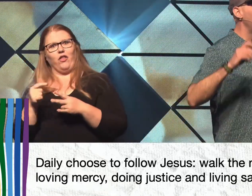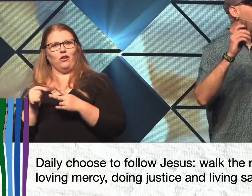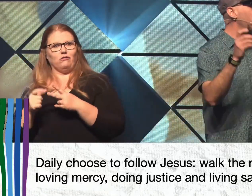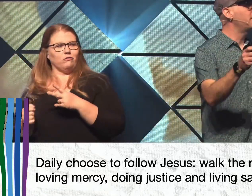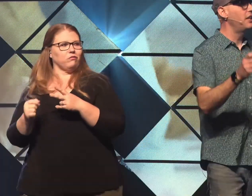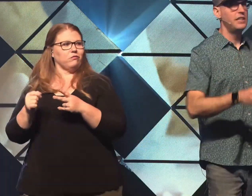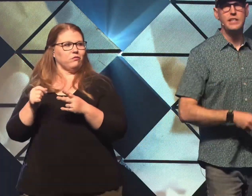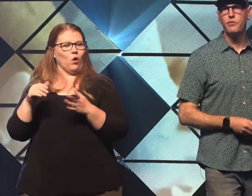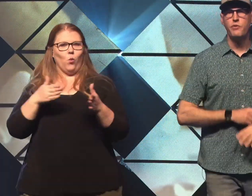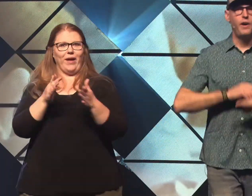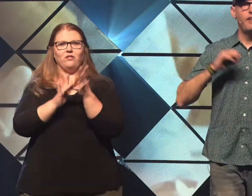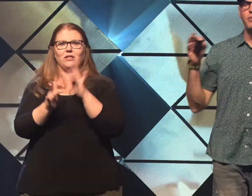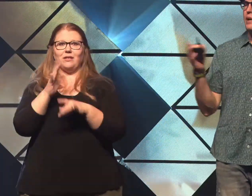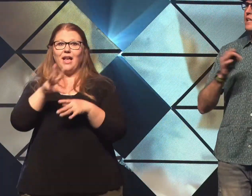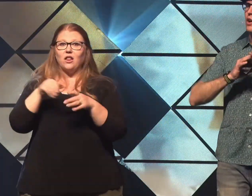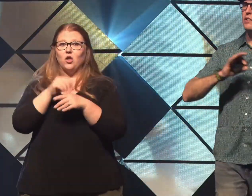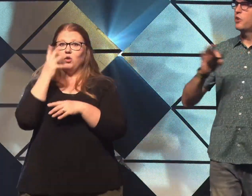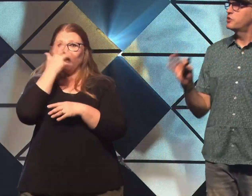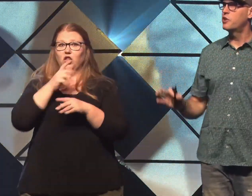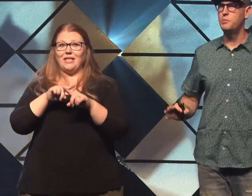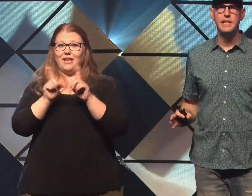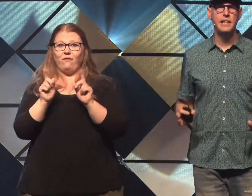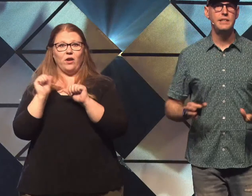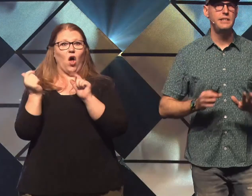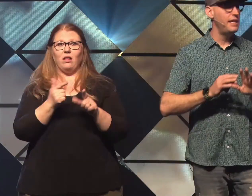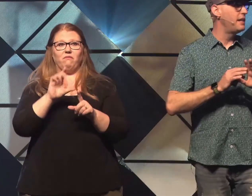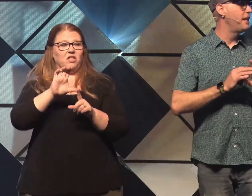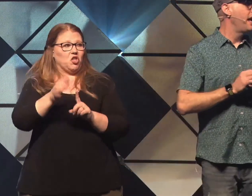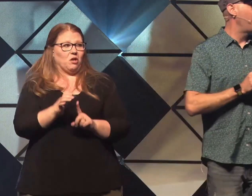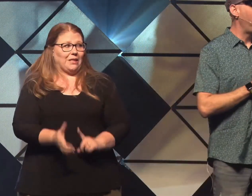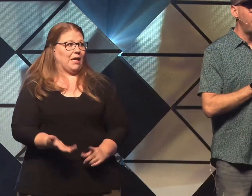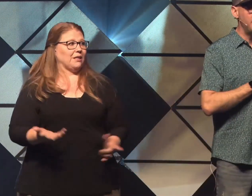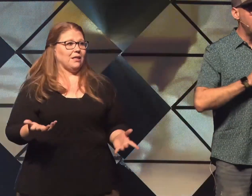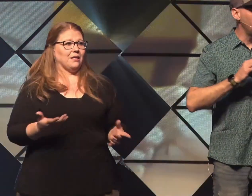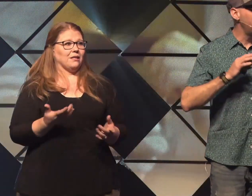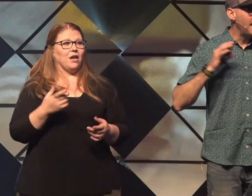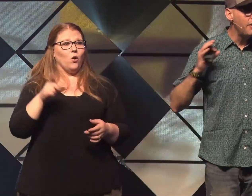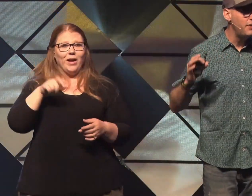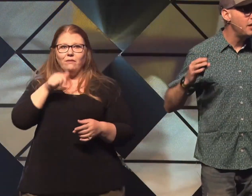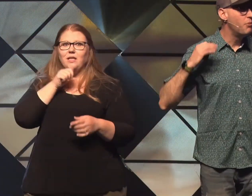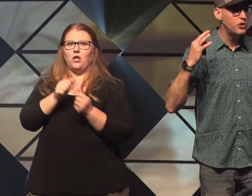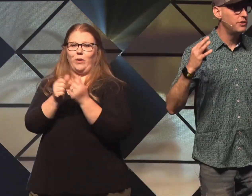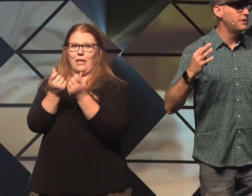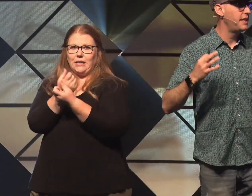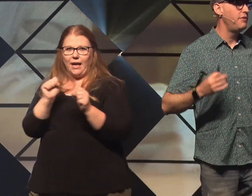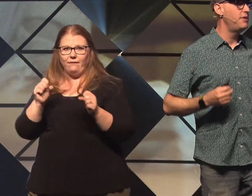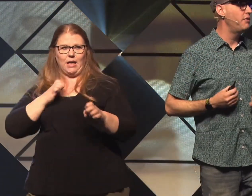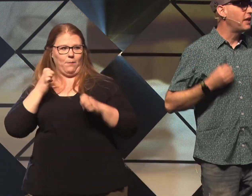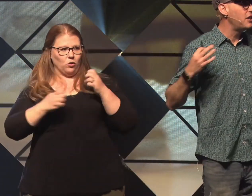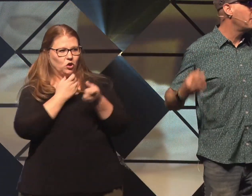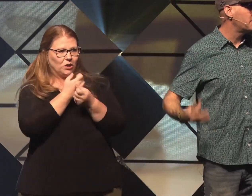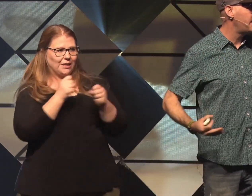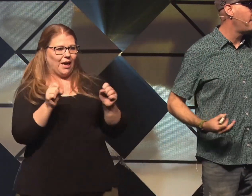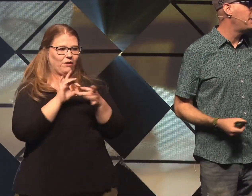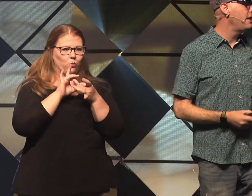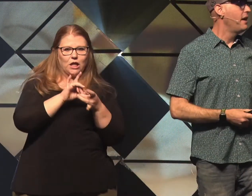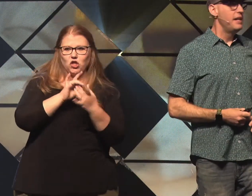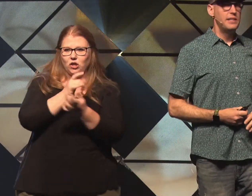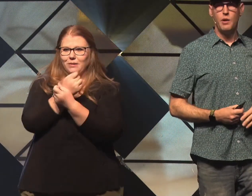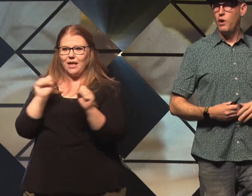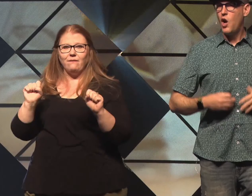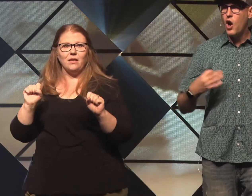thing. Inclusion is going to look different for everybody in all of our circumstances, and we have to deal with safety, emotional safety, relational